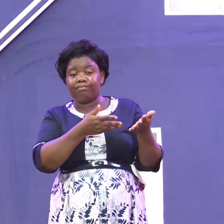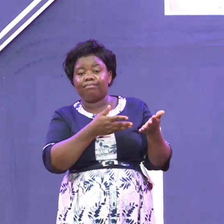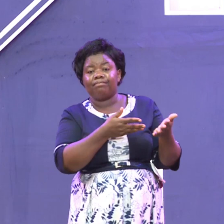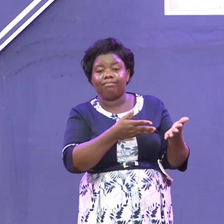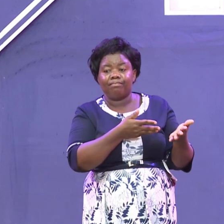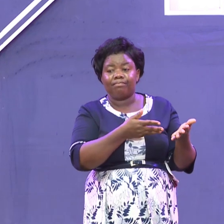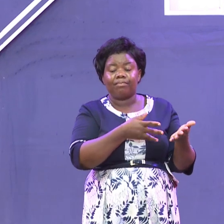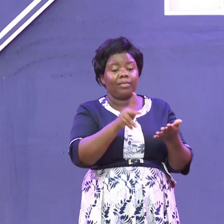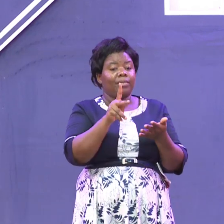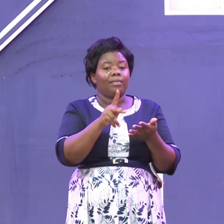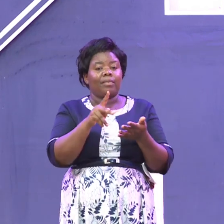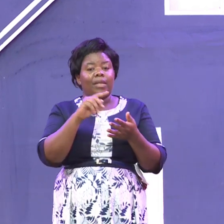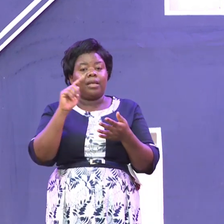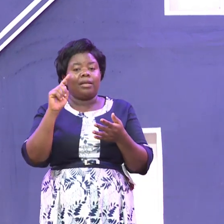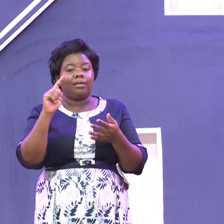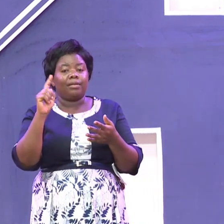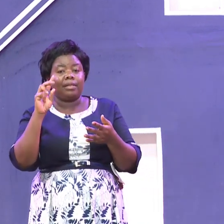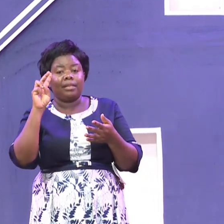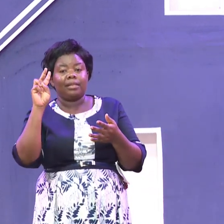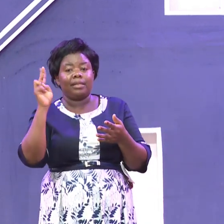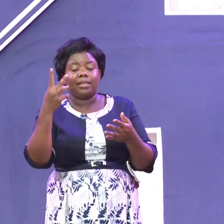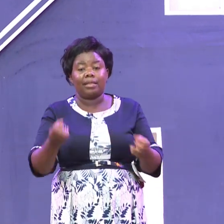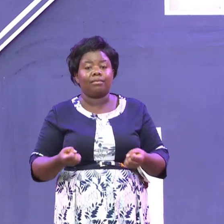them to you. Psalms chapter 2,